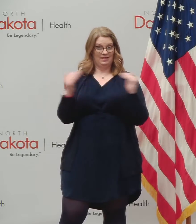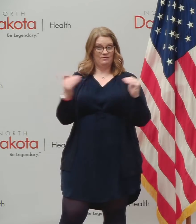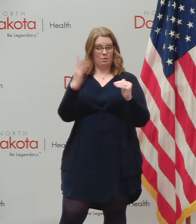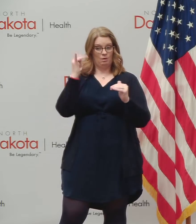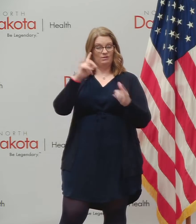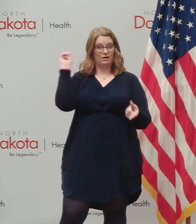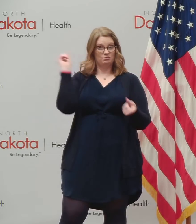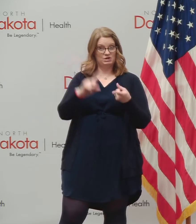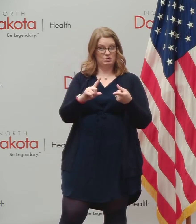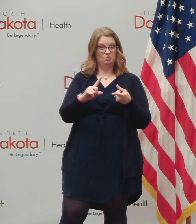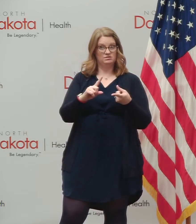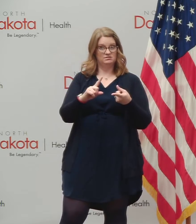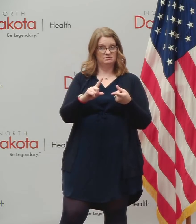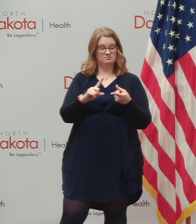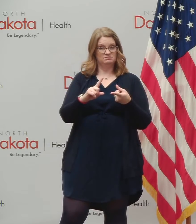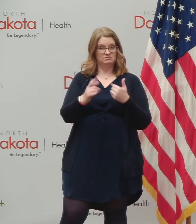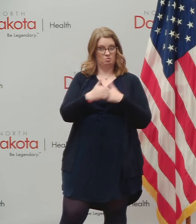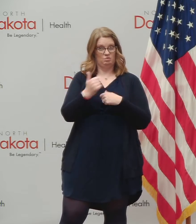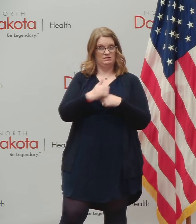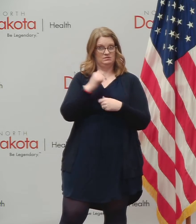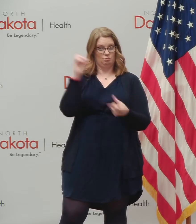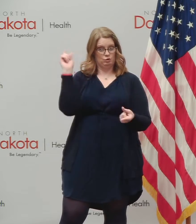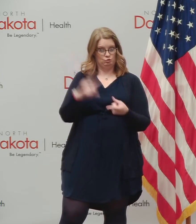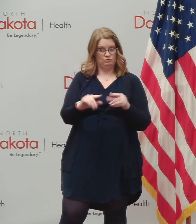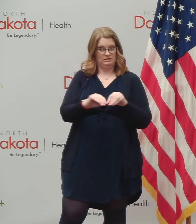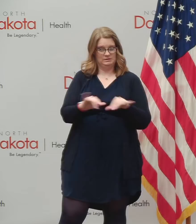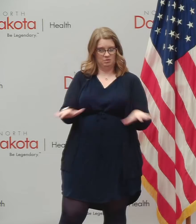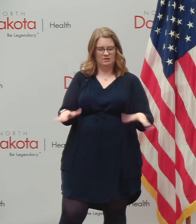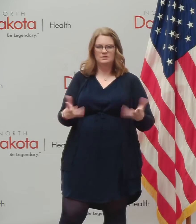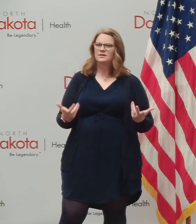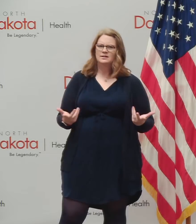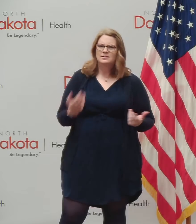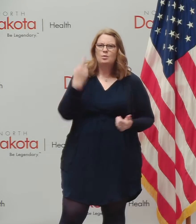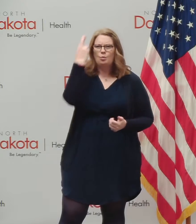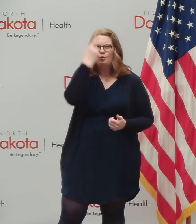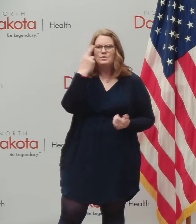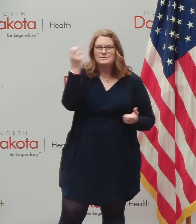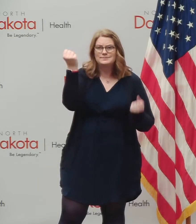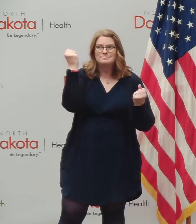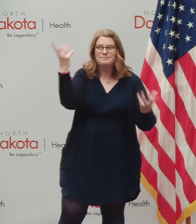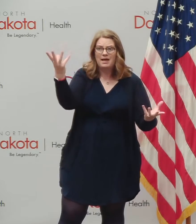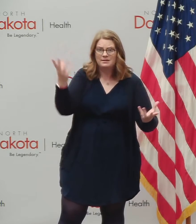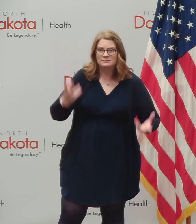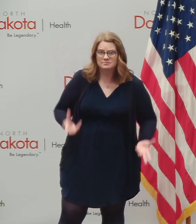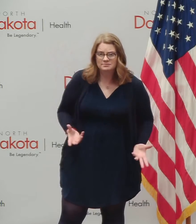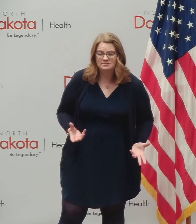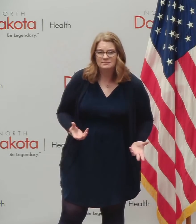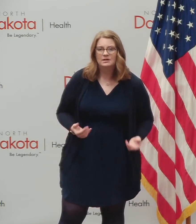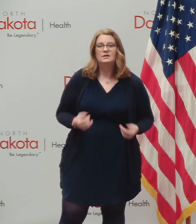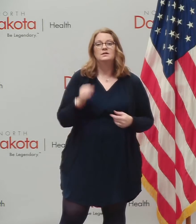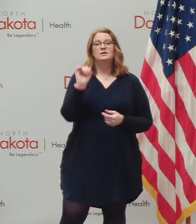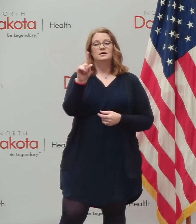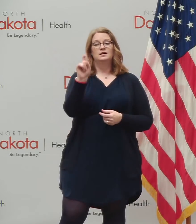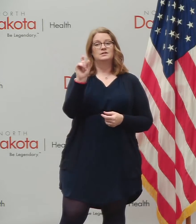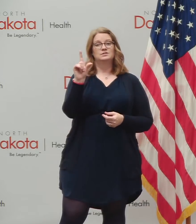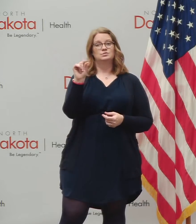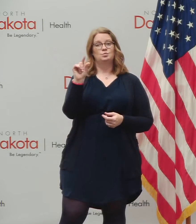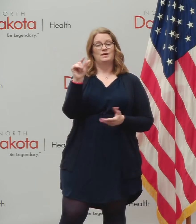spread, and whether that, and it seems to me that there are plenty of reasons. We know that there are, with